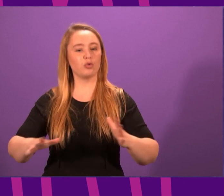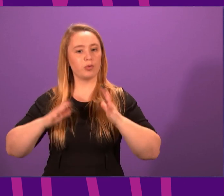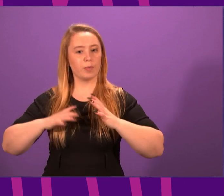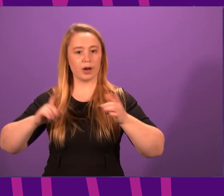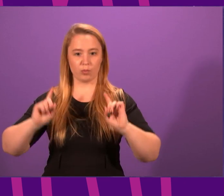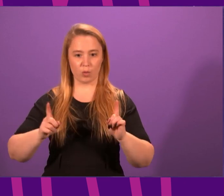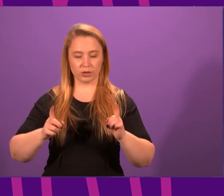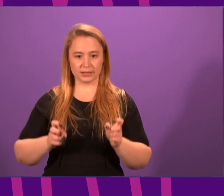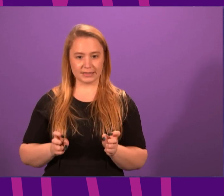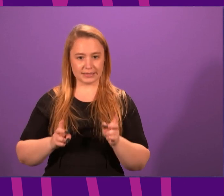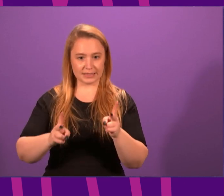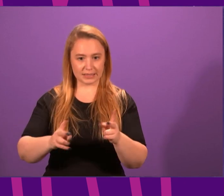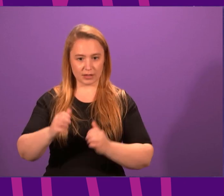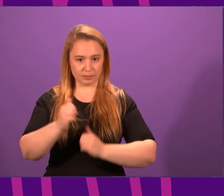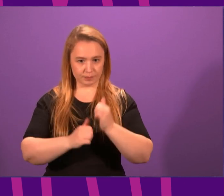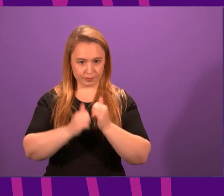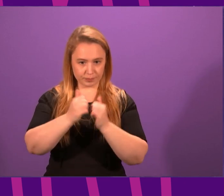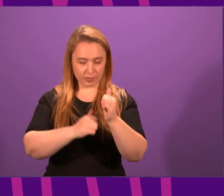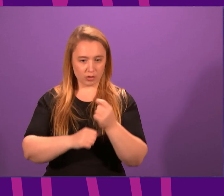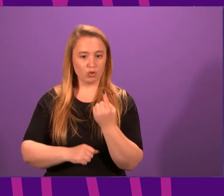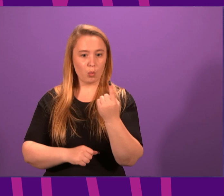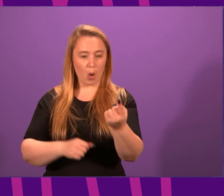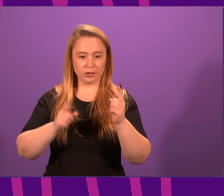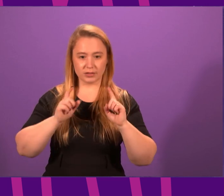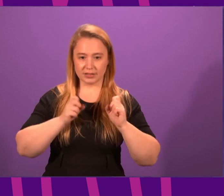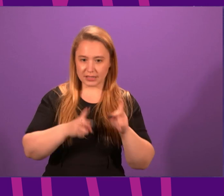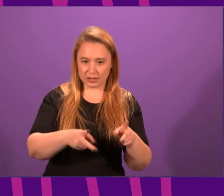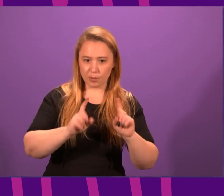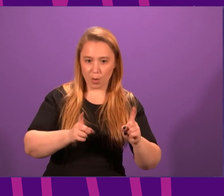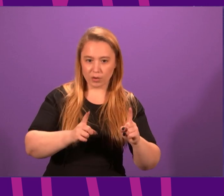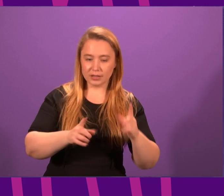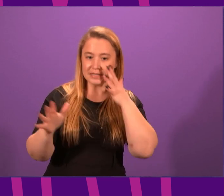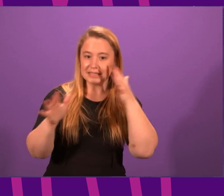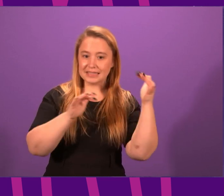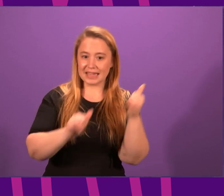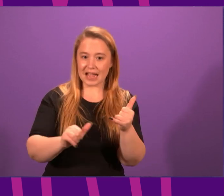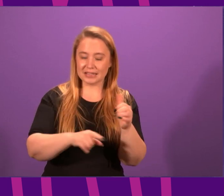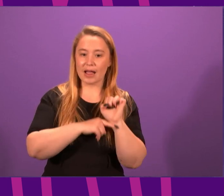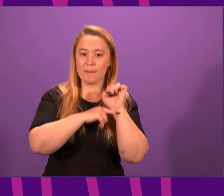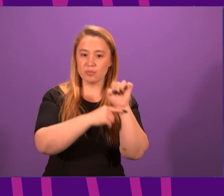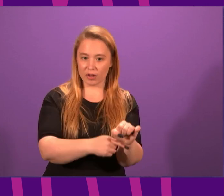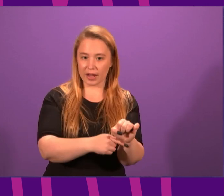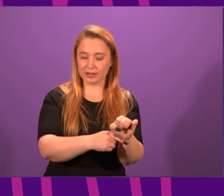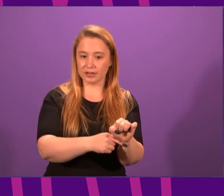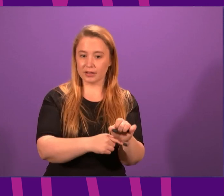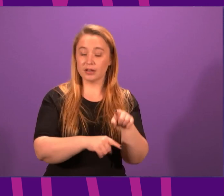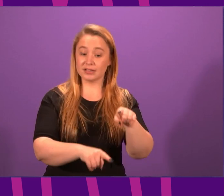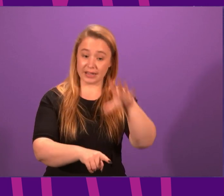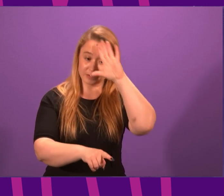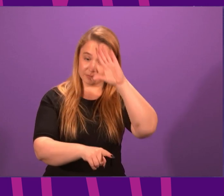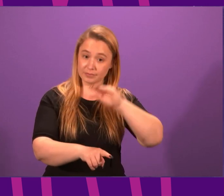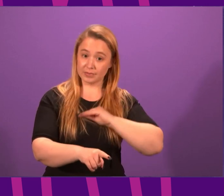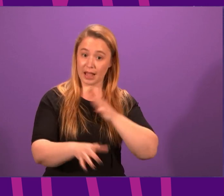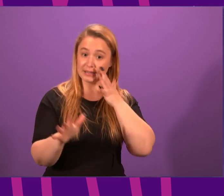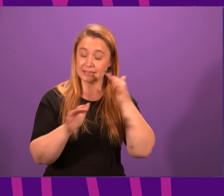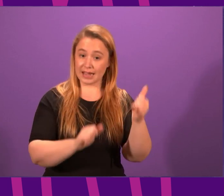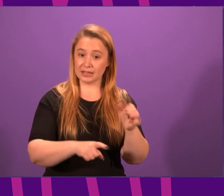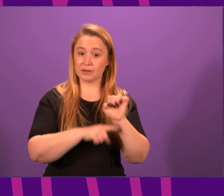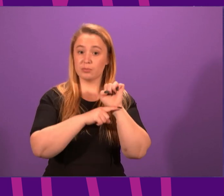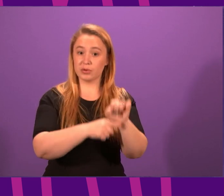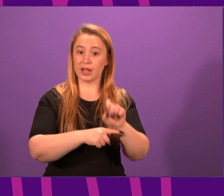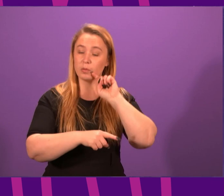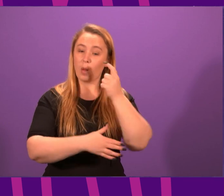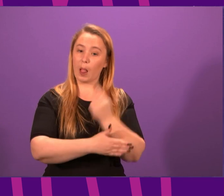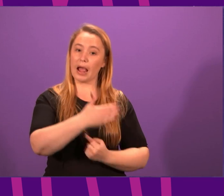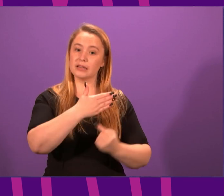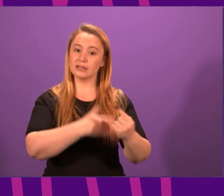our systems. And one of those systems was our test and protect system, because we were told that test and protect would help us isolate the virus and